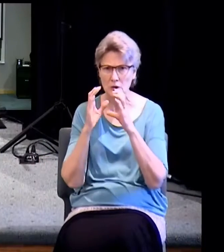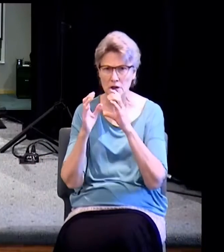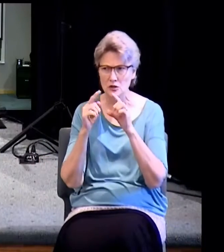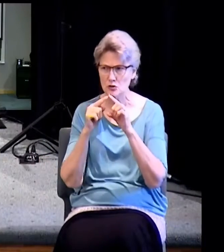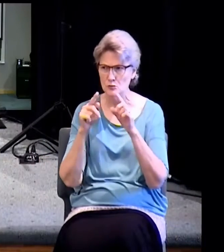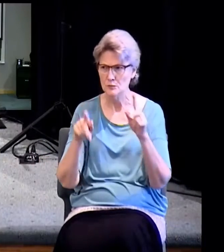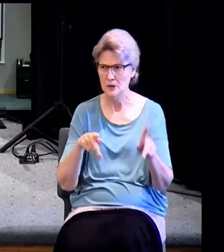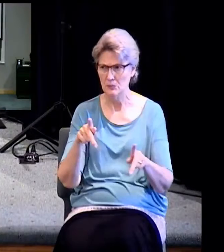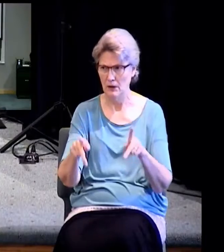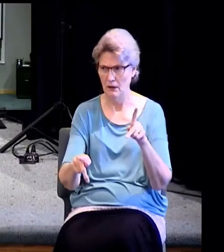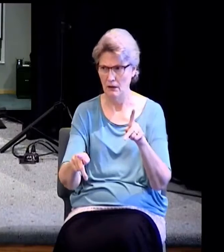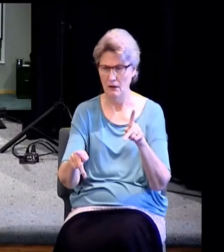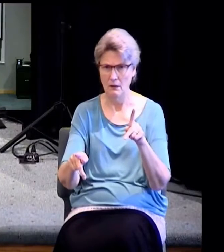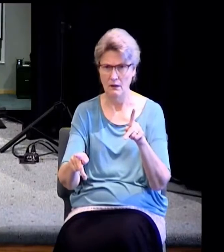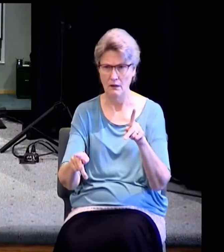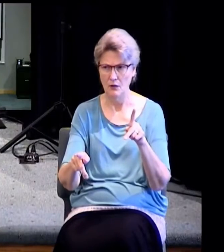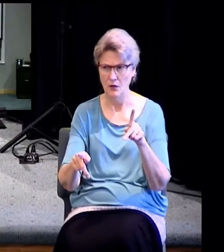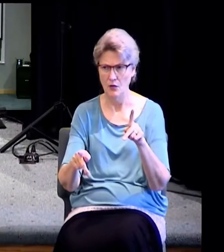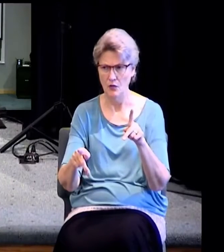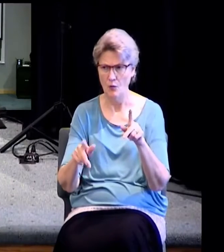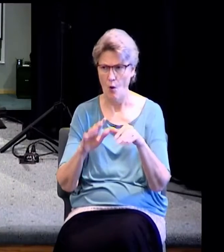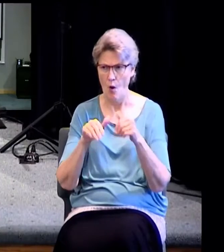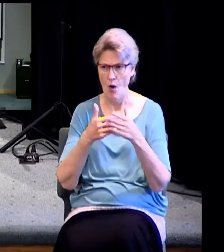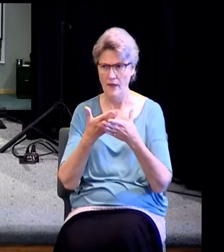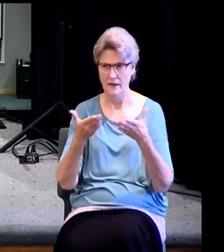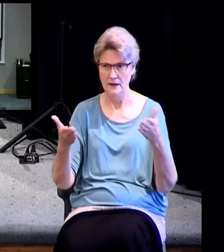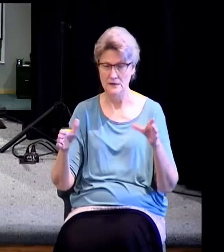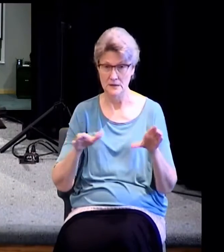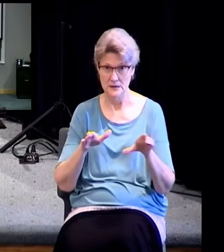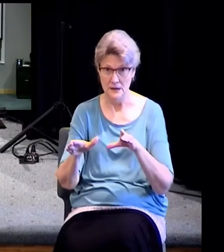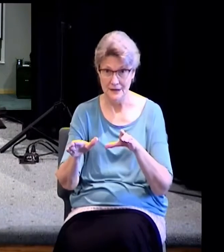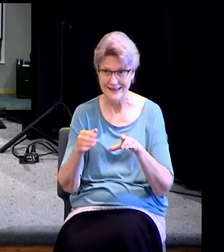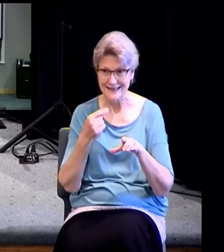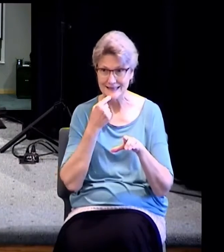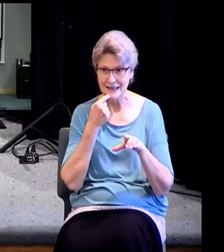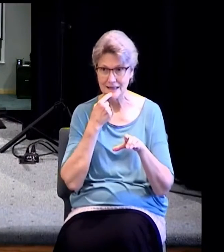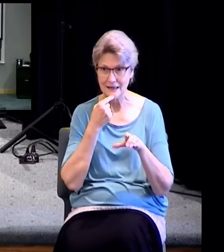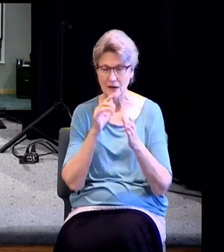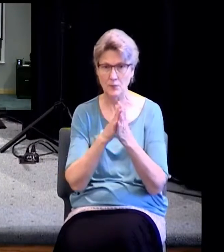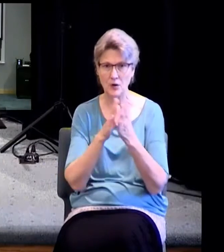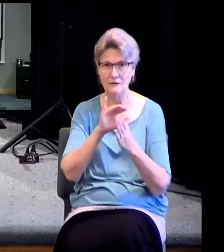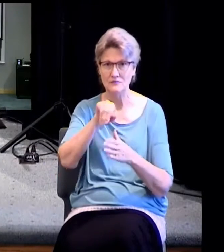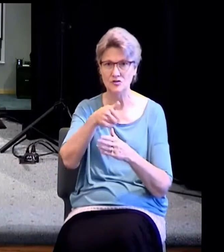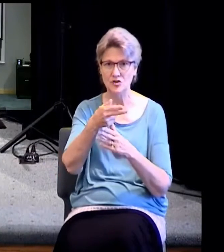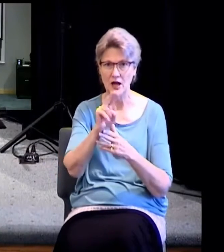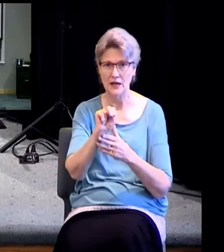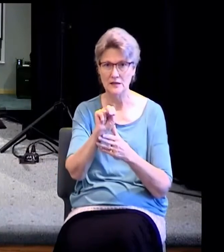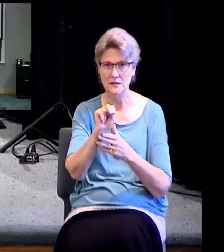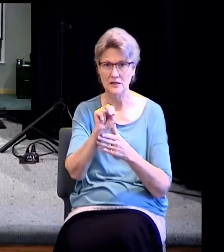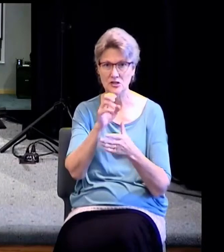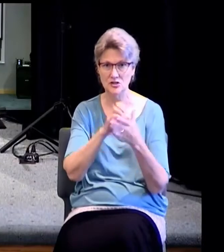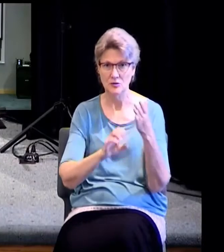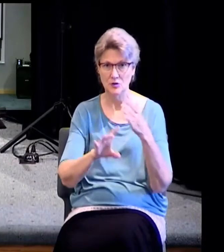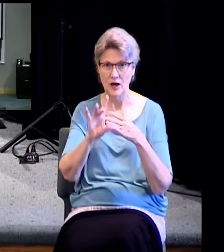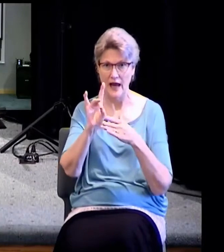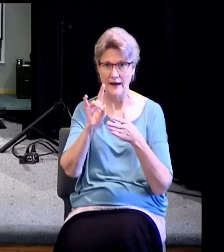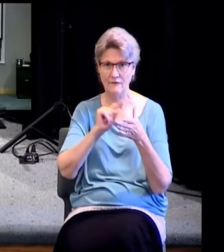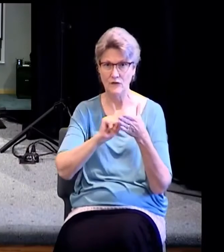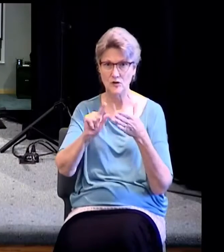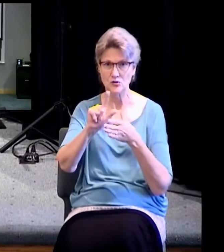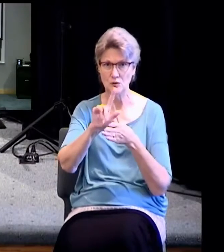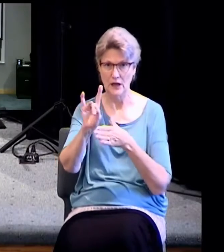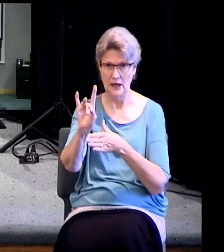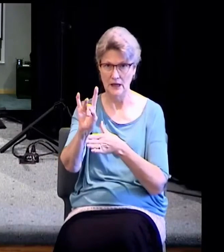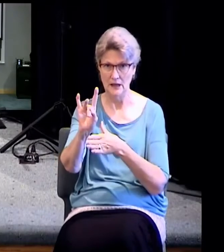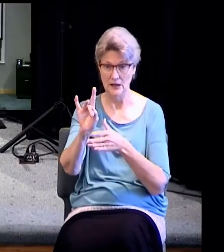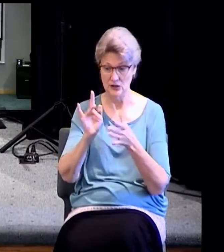mankind through all the things that he did and said. In John chapter 8, verse 28,